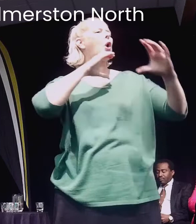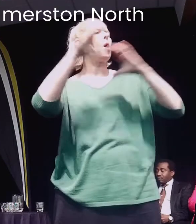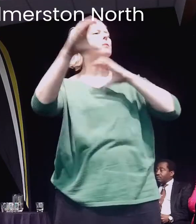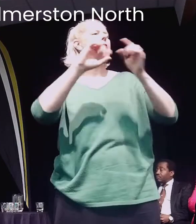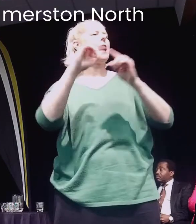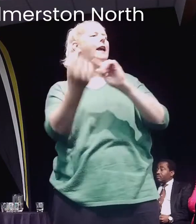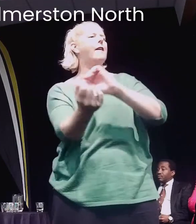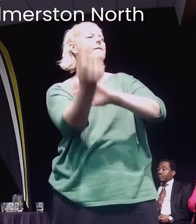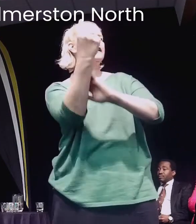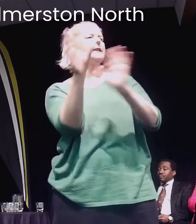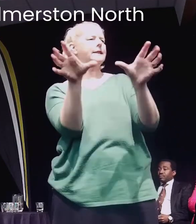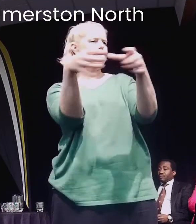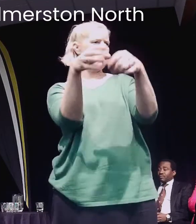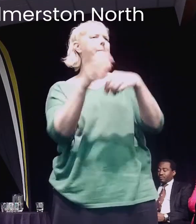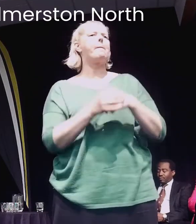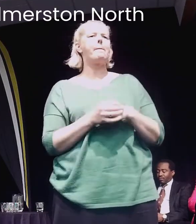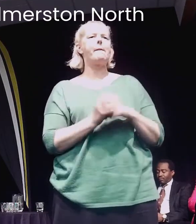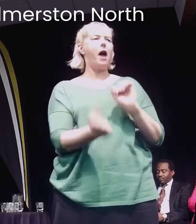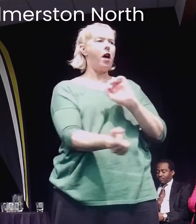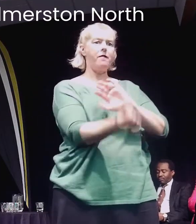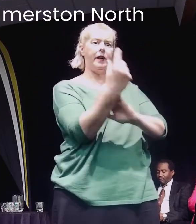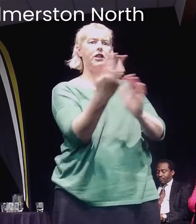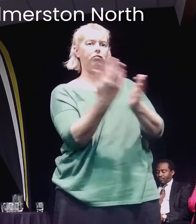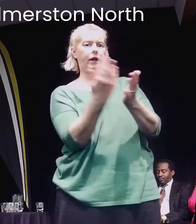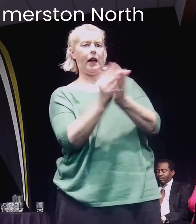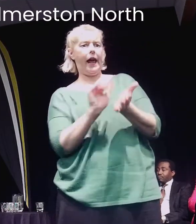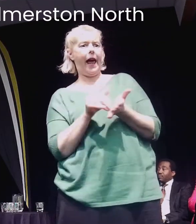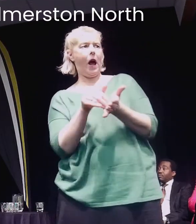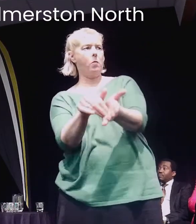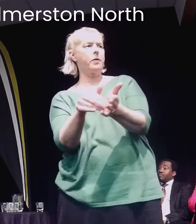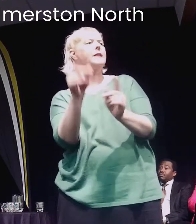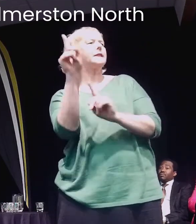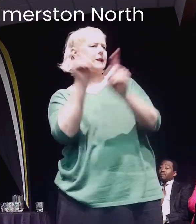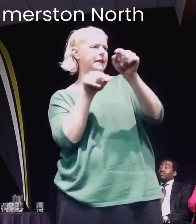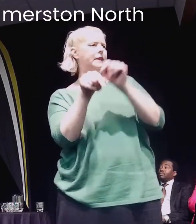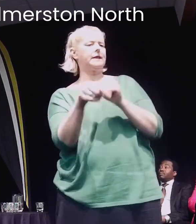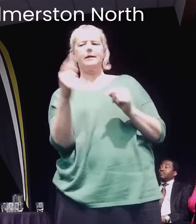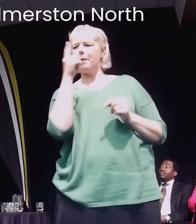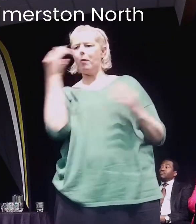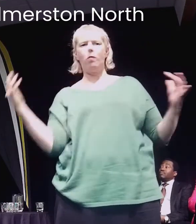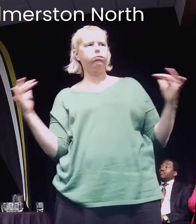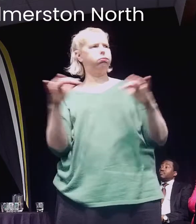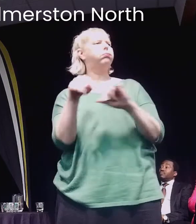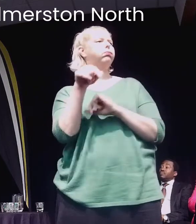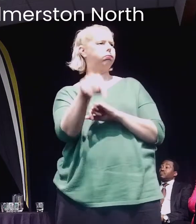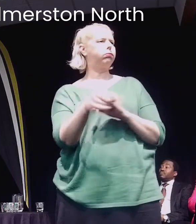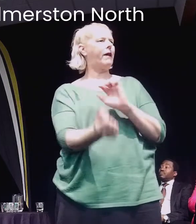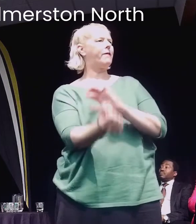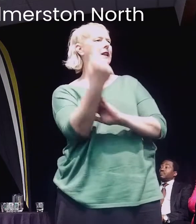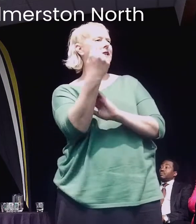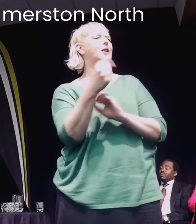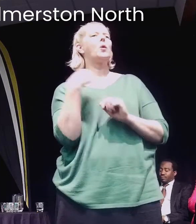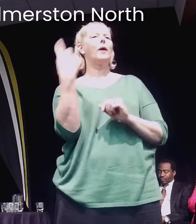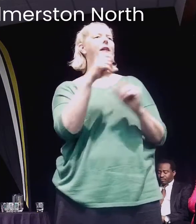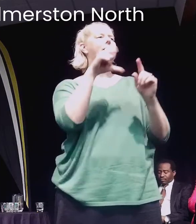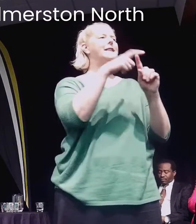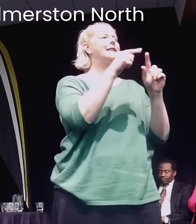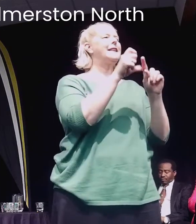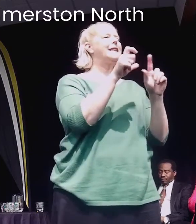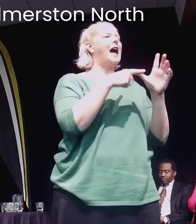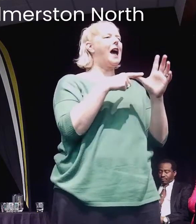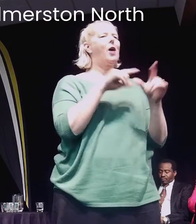But events really help our city. They get people here. We've got Cedar, we've got the airport company and the Fly Palmy